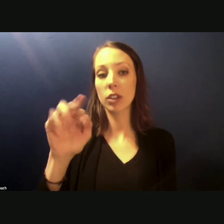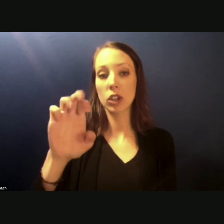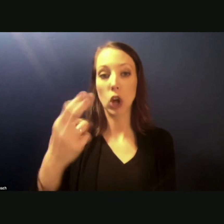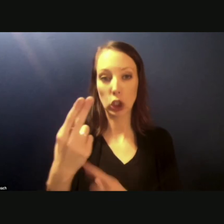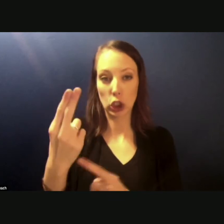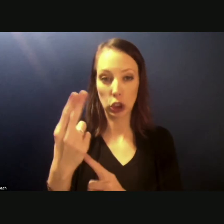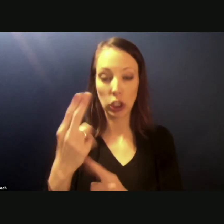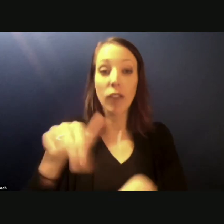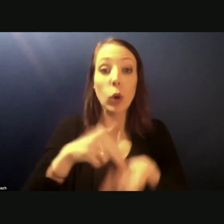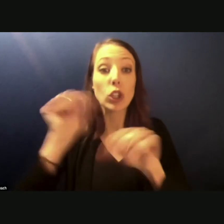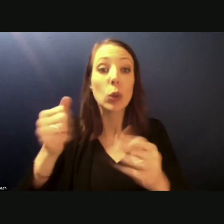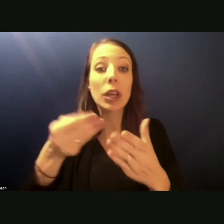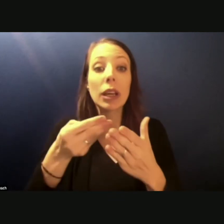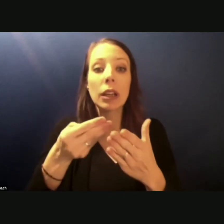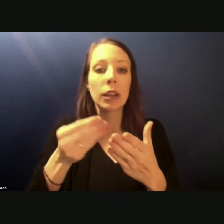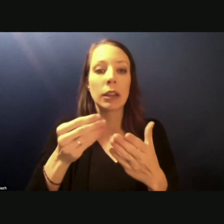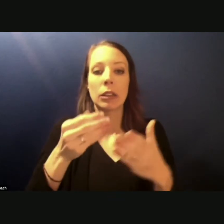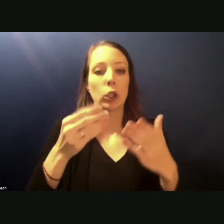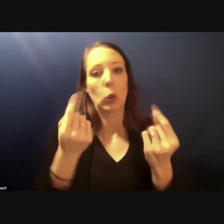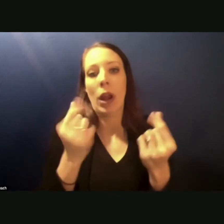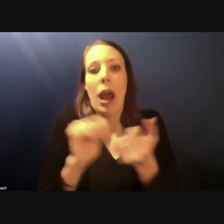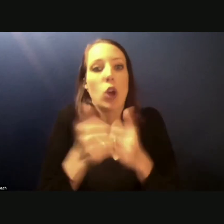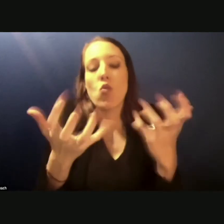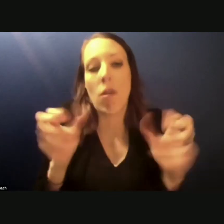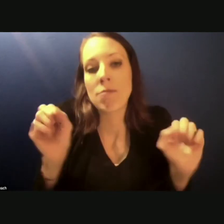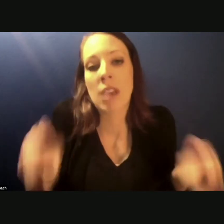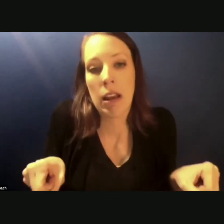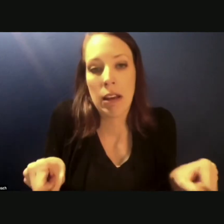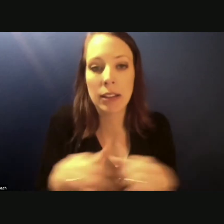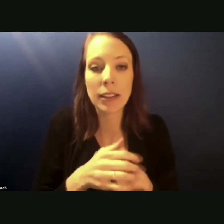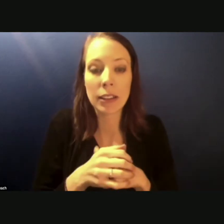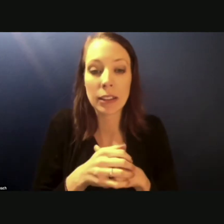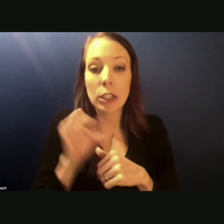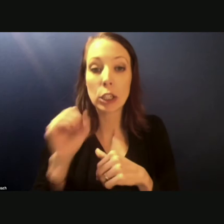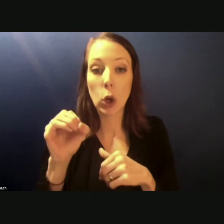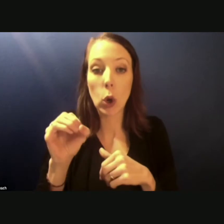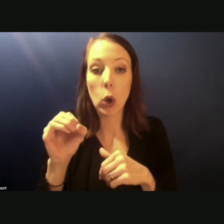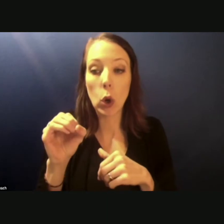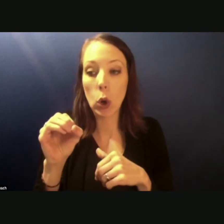Of course, you can batter them however you like. Okay. So